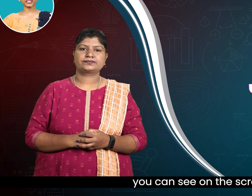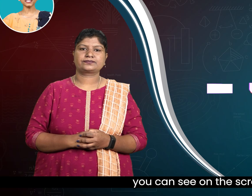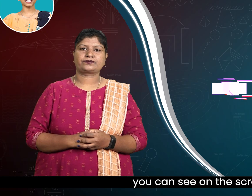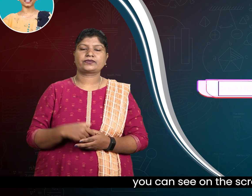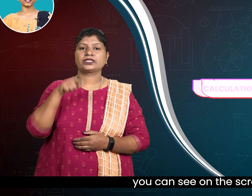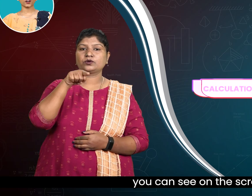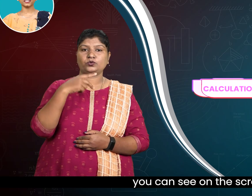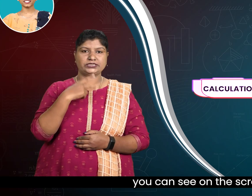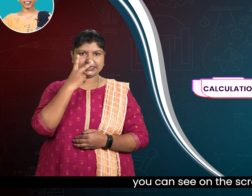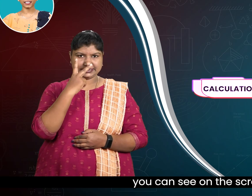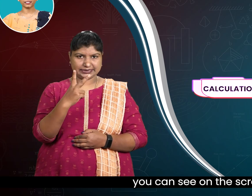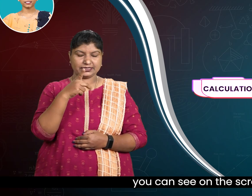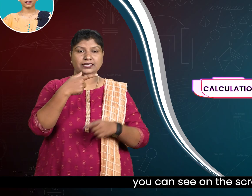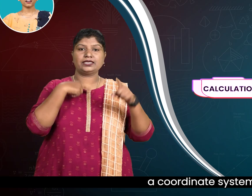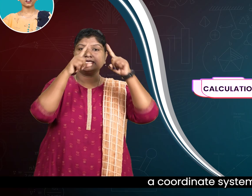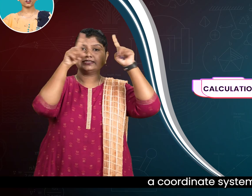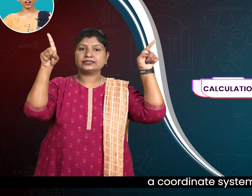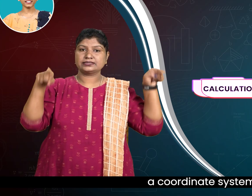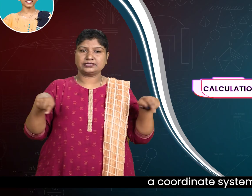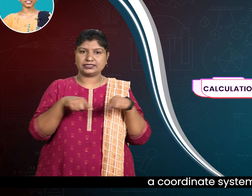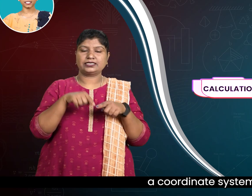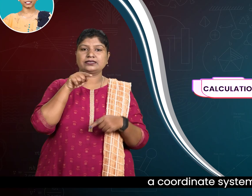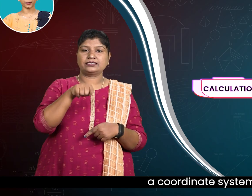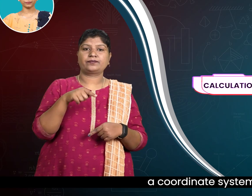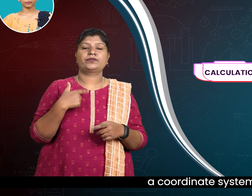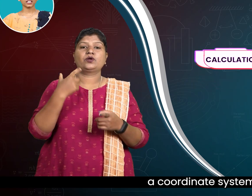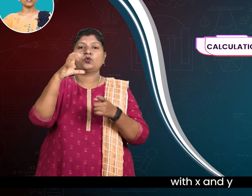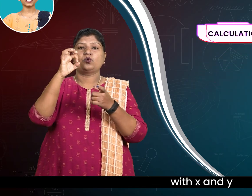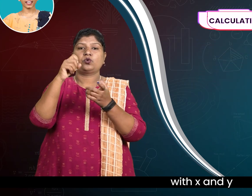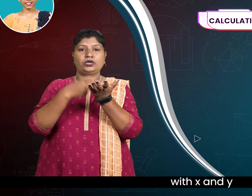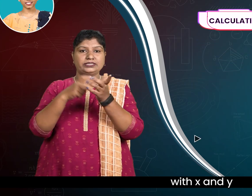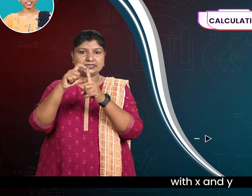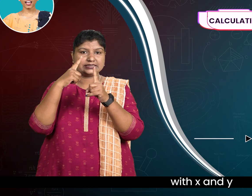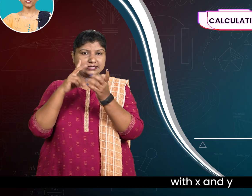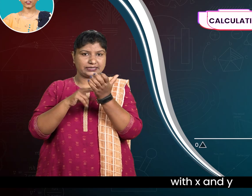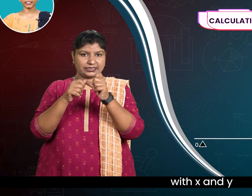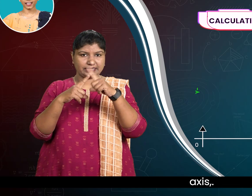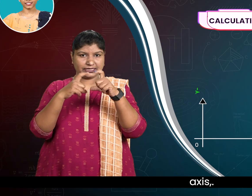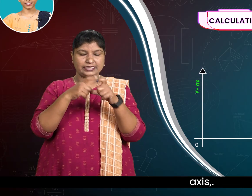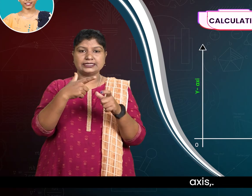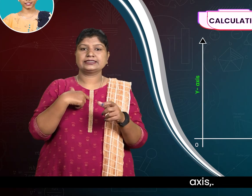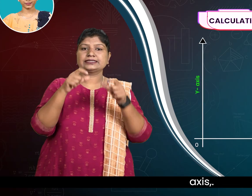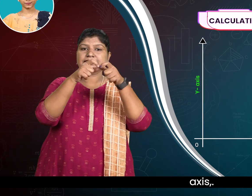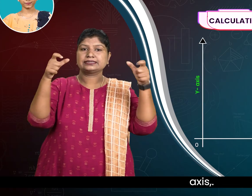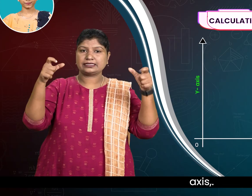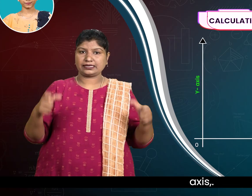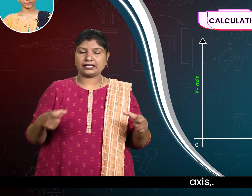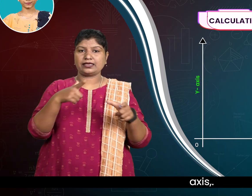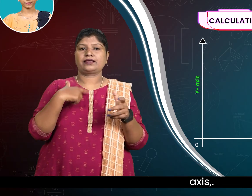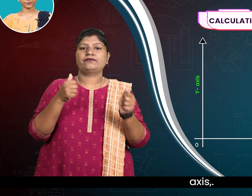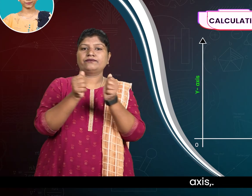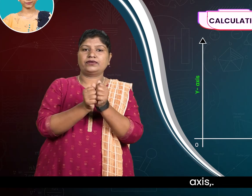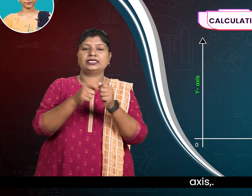You can see on the screen a coordinate system with x and y axis.